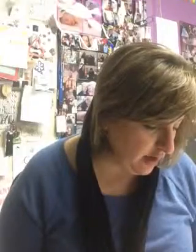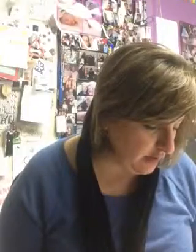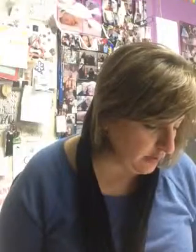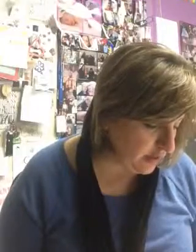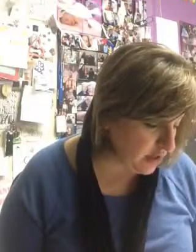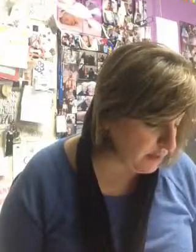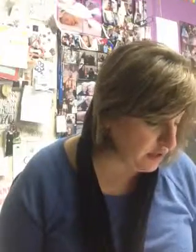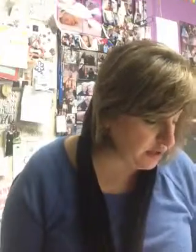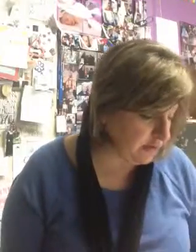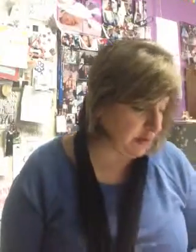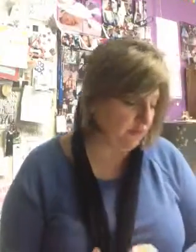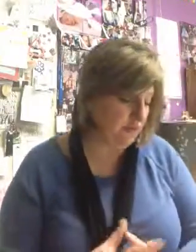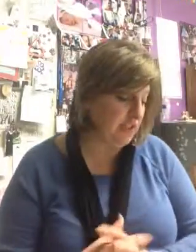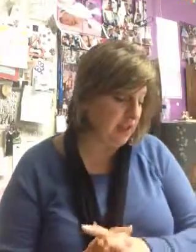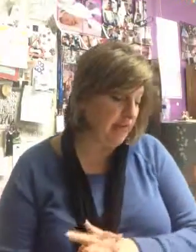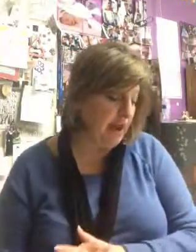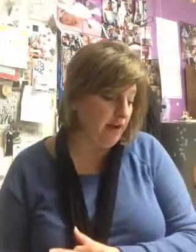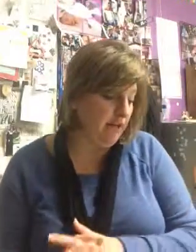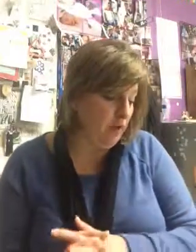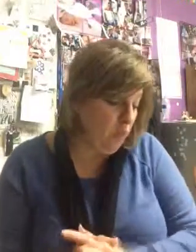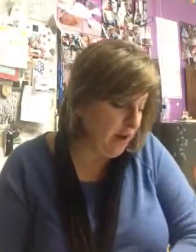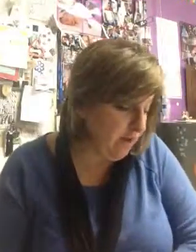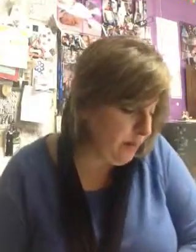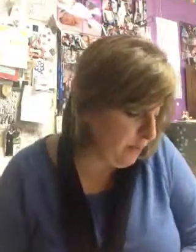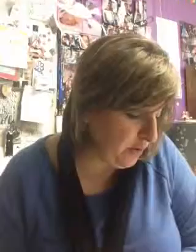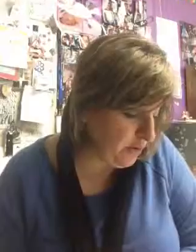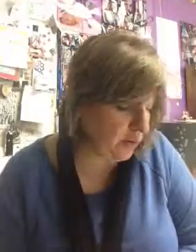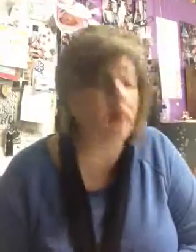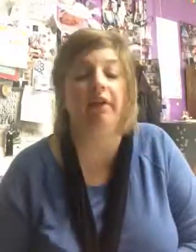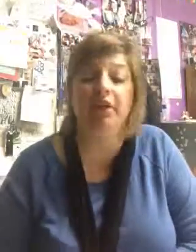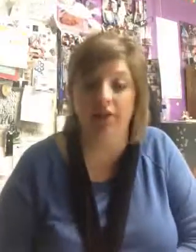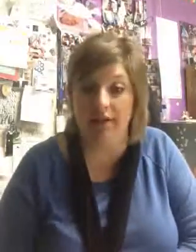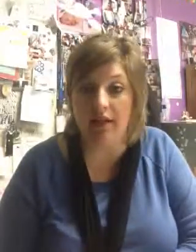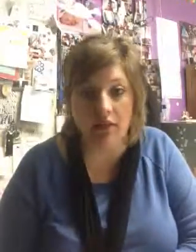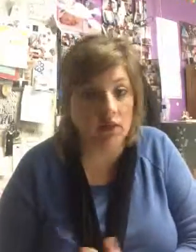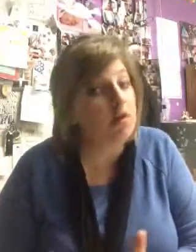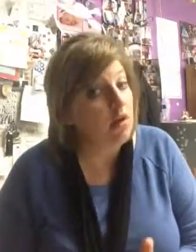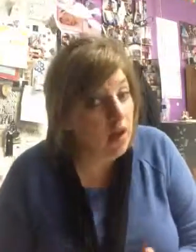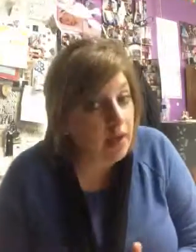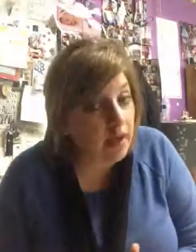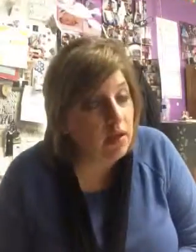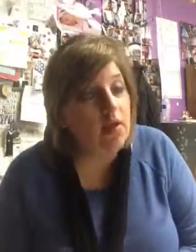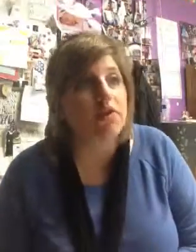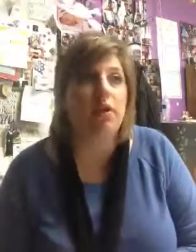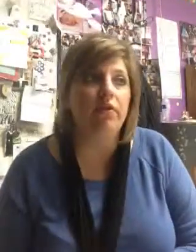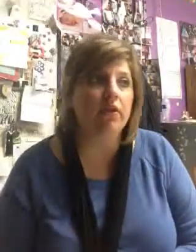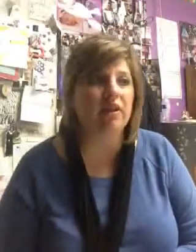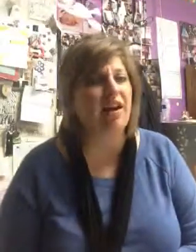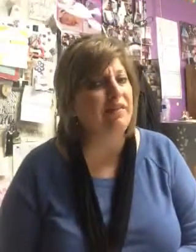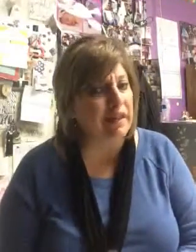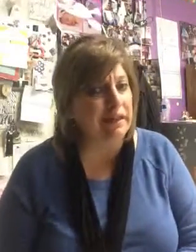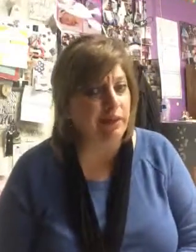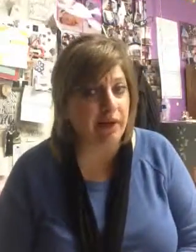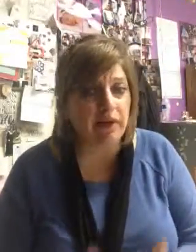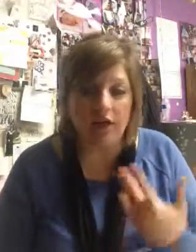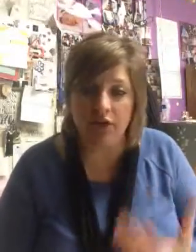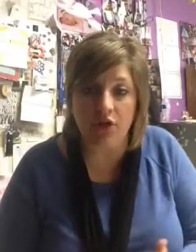I'm going to do the 57 out of 100 people on Earth are of Asian descent. Okay, so this is kind of an easy one as in